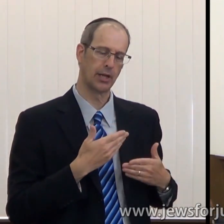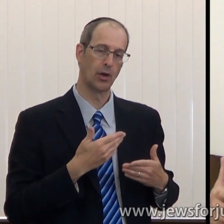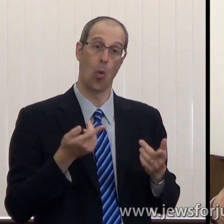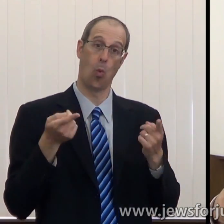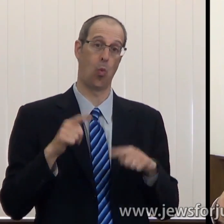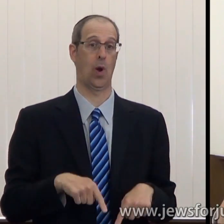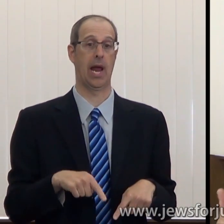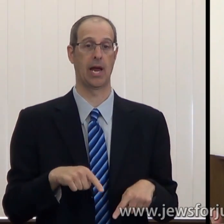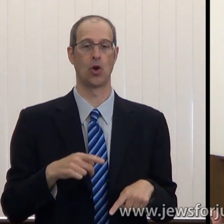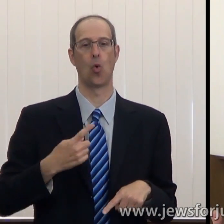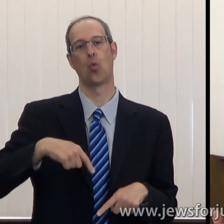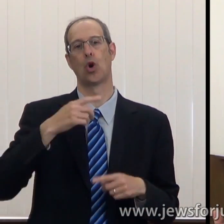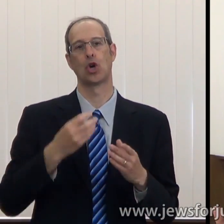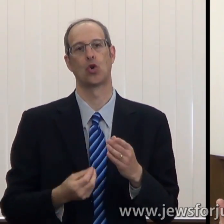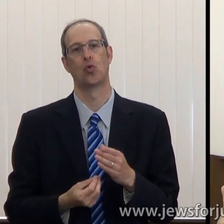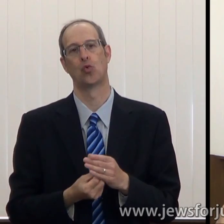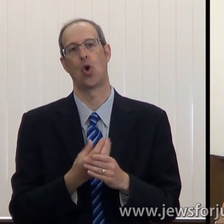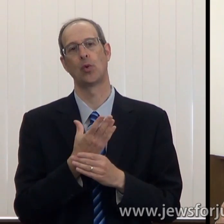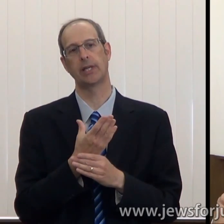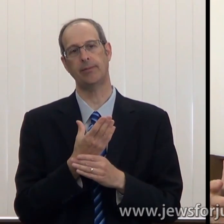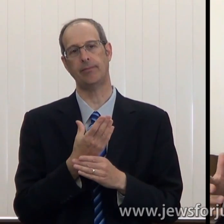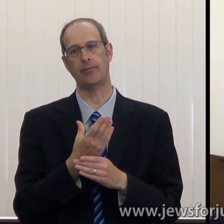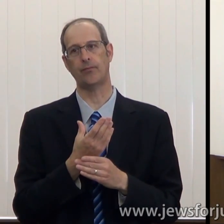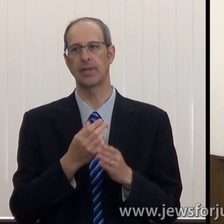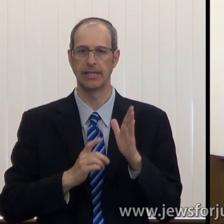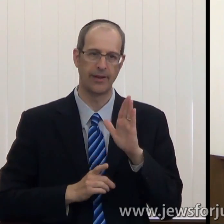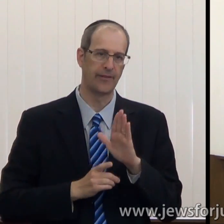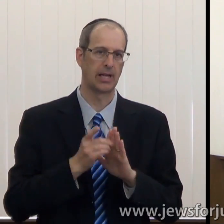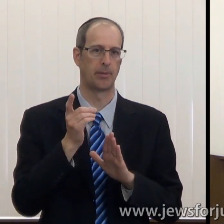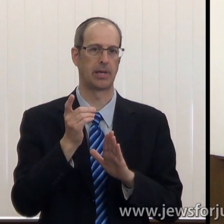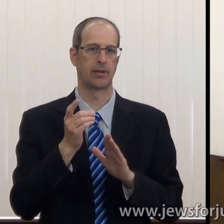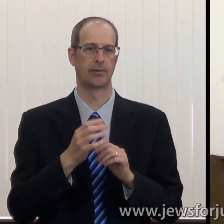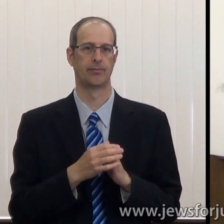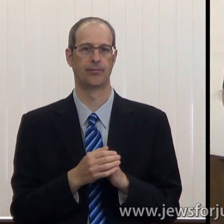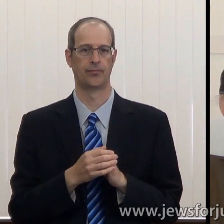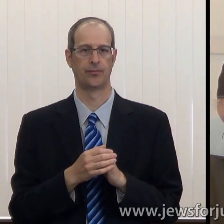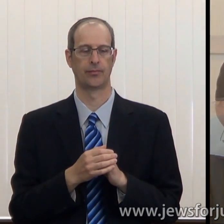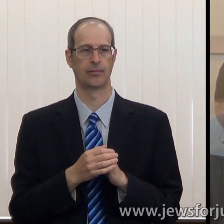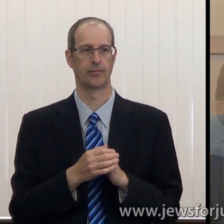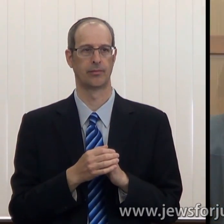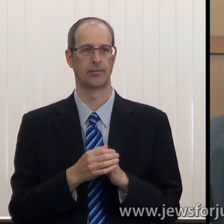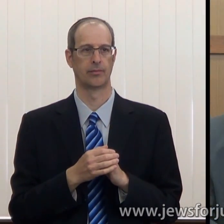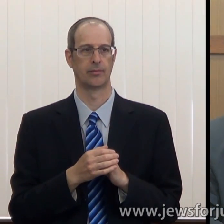we are growing, when we are developing.